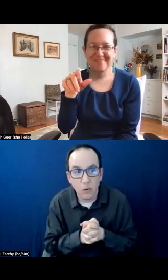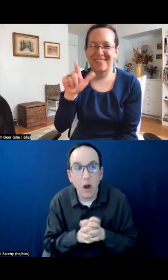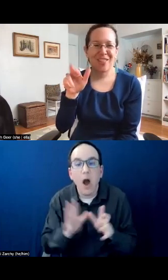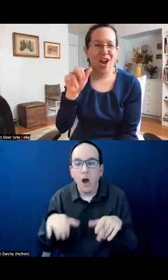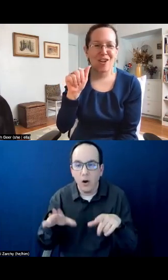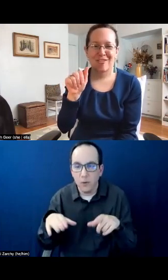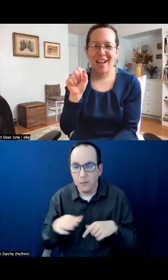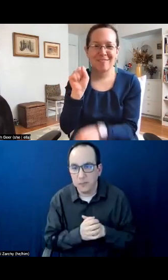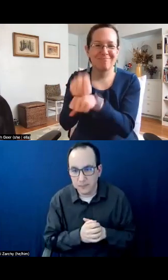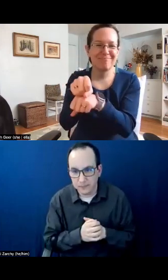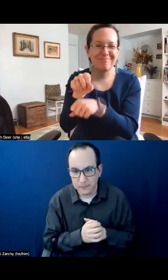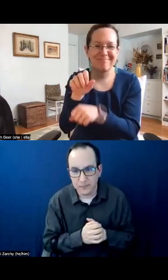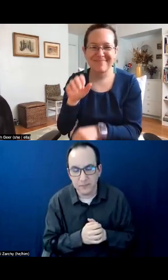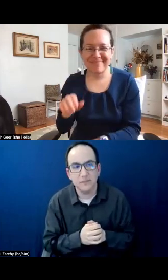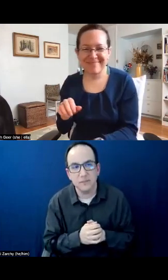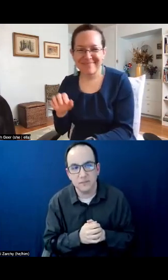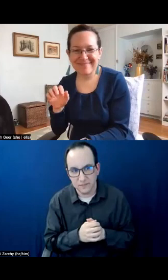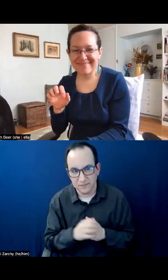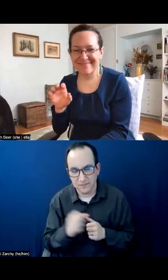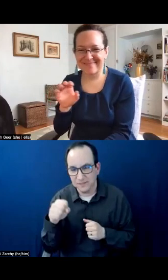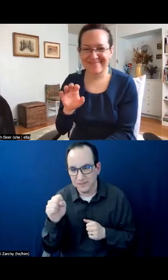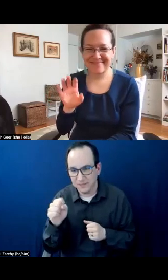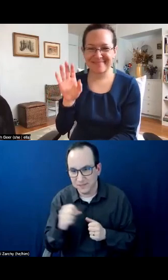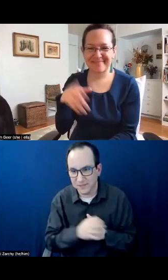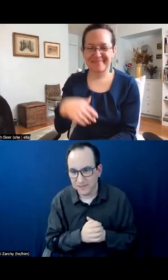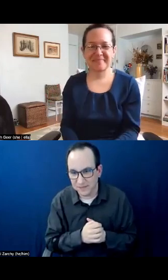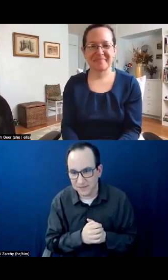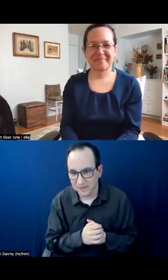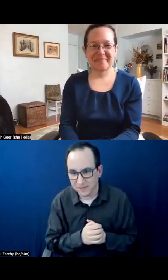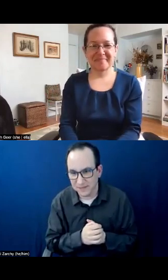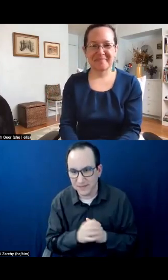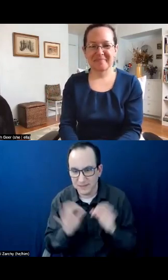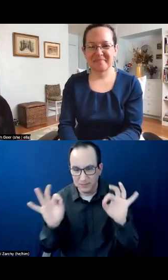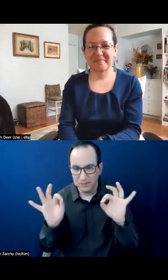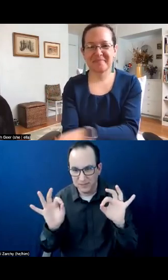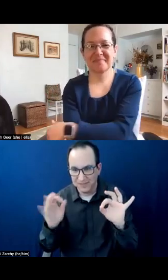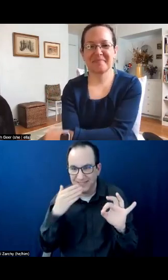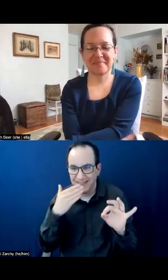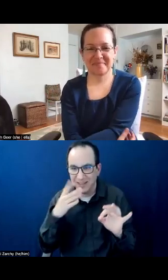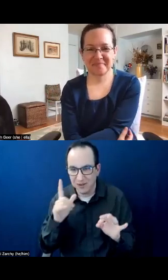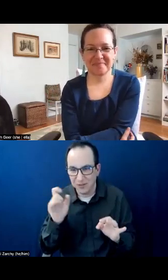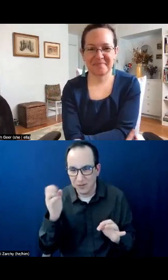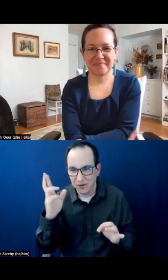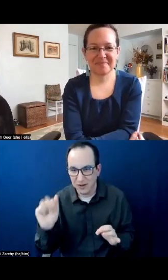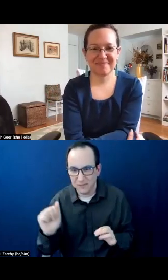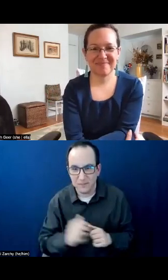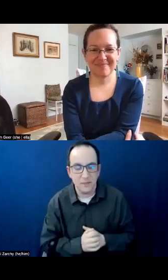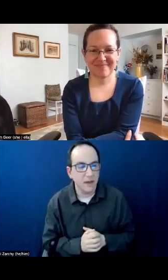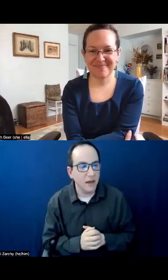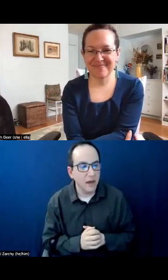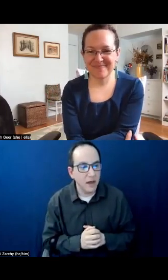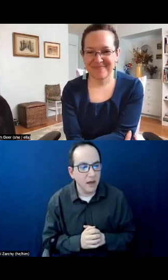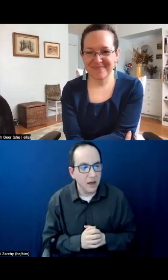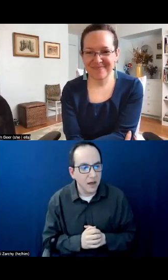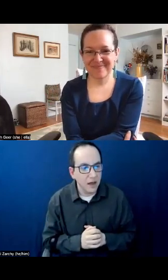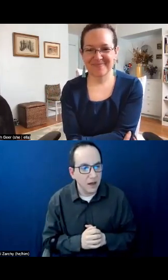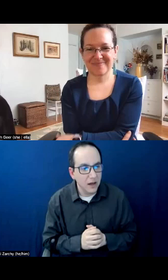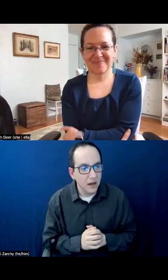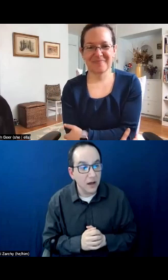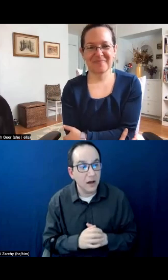Razi, just 2 quick questions. I wanted to make sure. Oh, Laura has already pinged us. Okay, fantastic. We'll get to those. Thank you. Yeah, thanks,